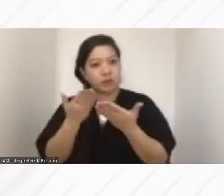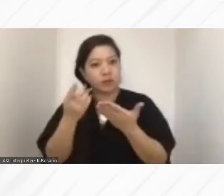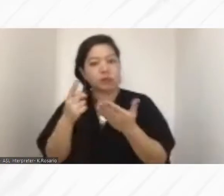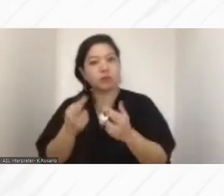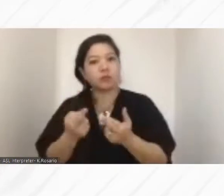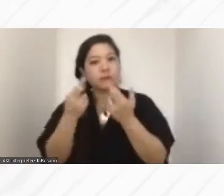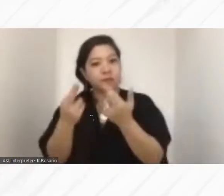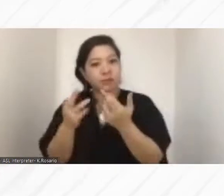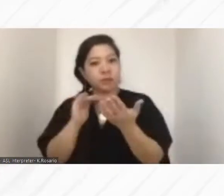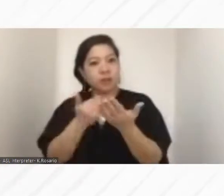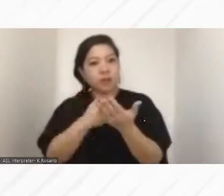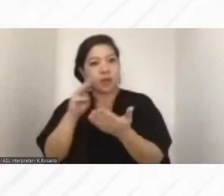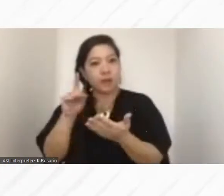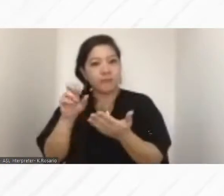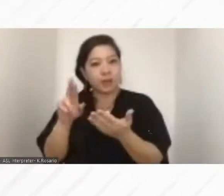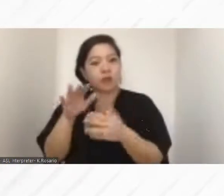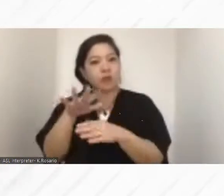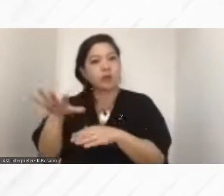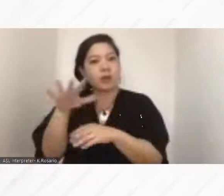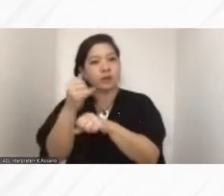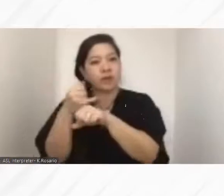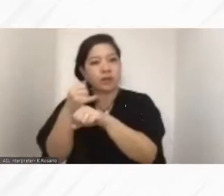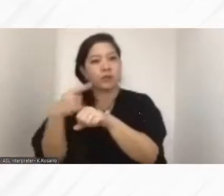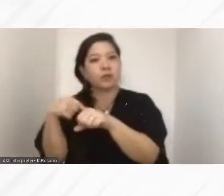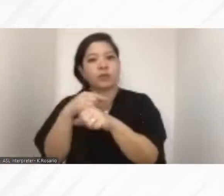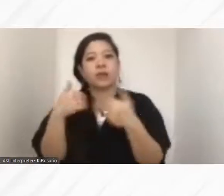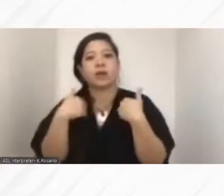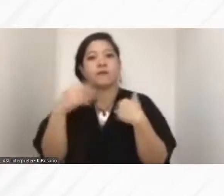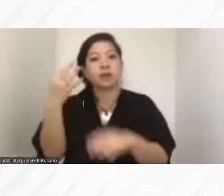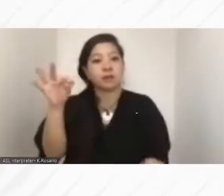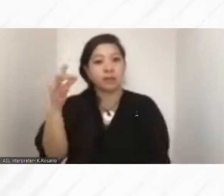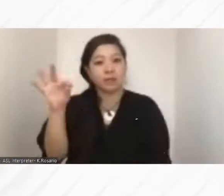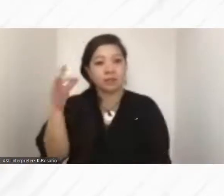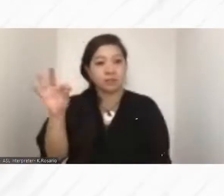represent our mayors throughout the island. We have 19 different